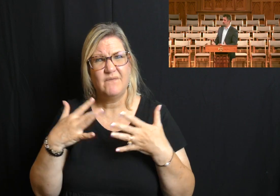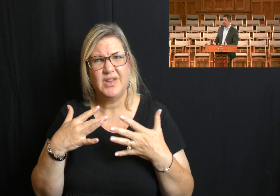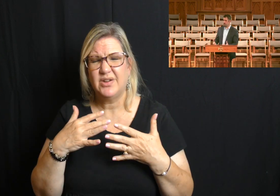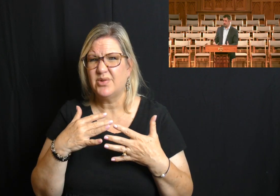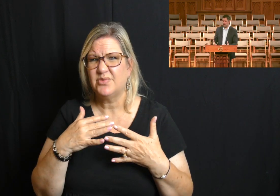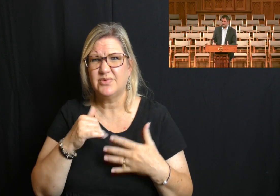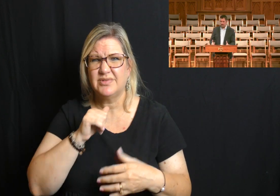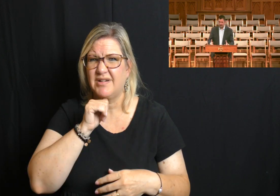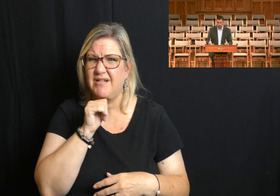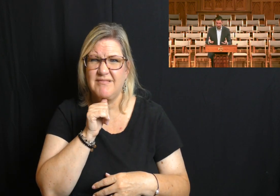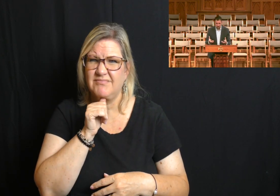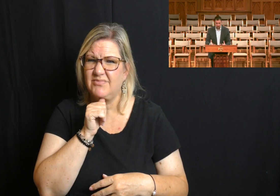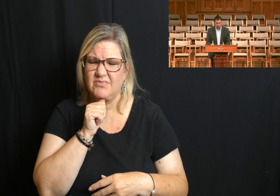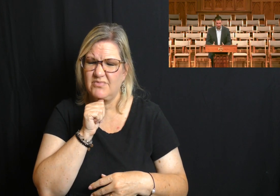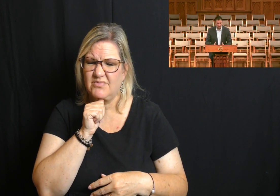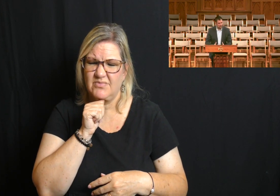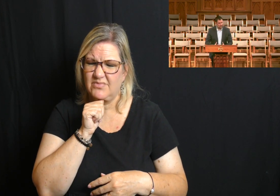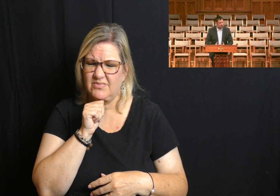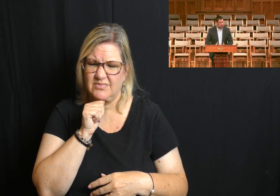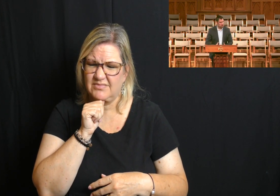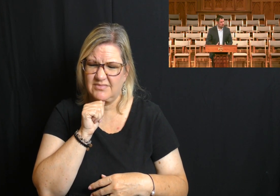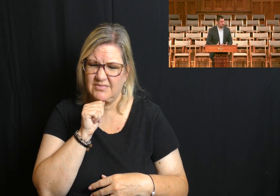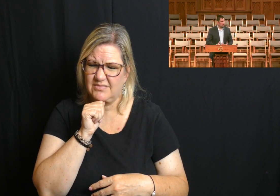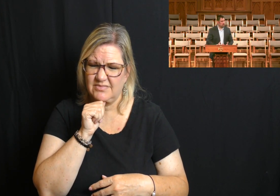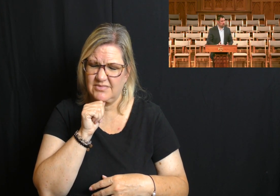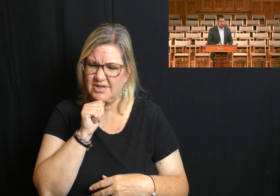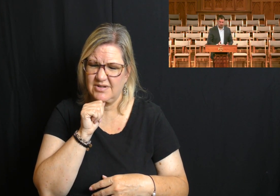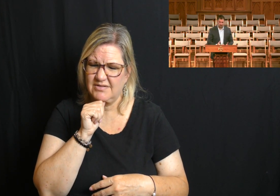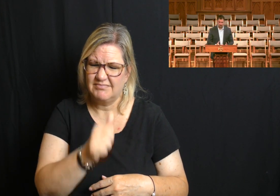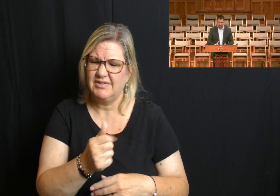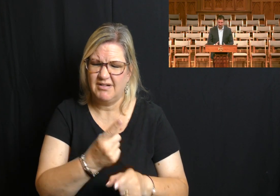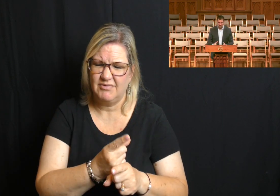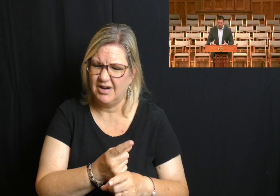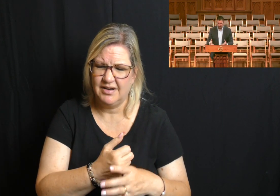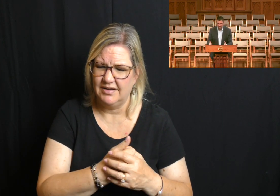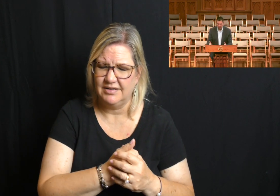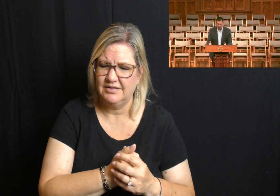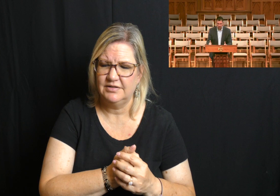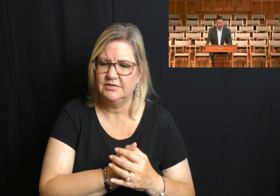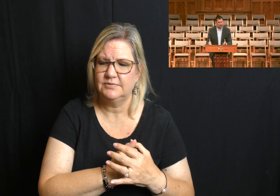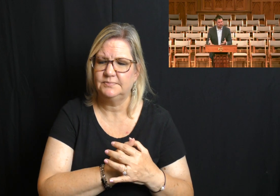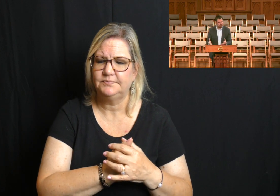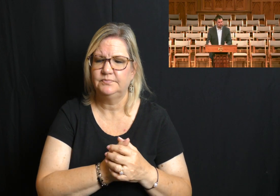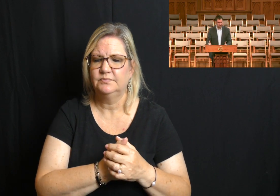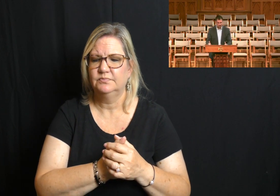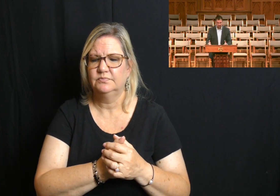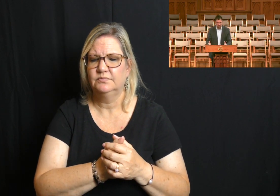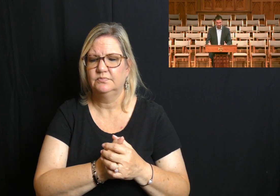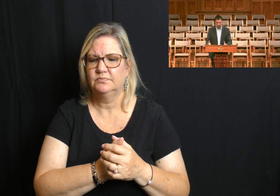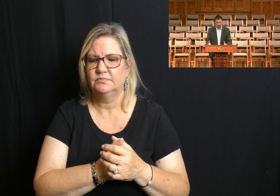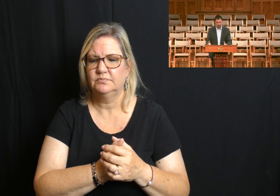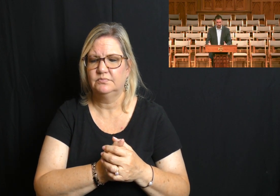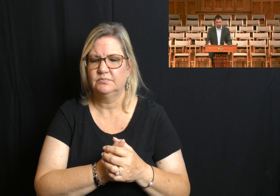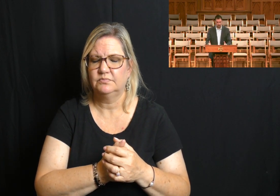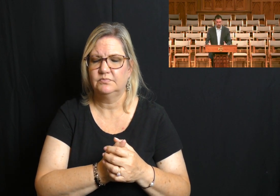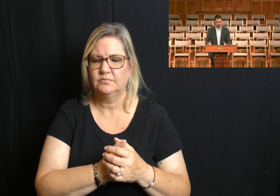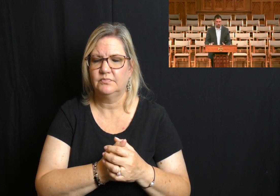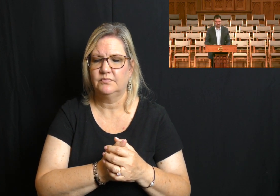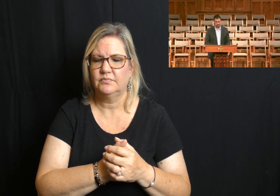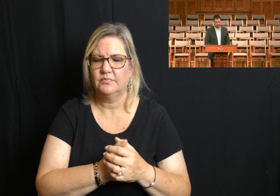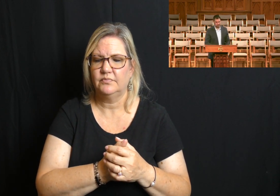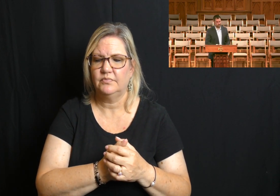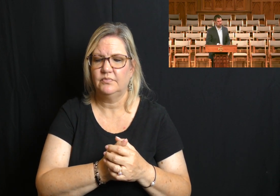all our fears. God is much bigger than any circumstances that we see ourselves in. Faith in Christ brings salvation.